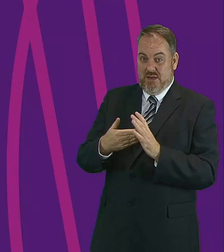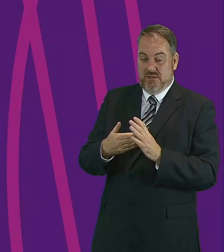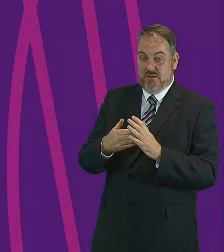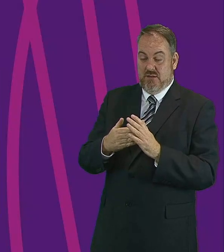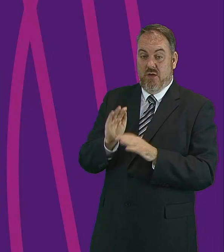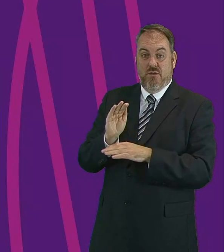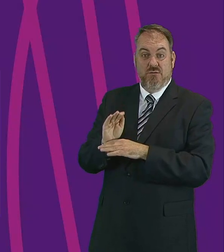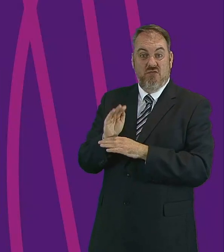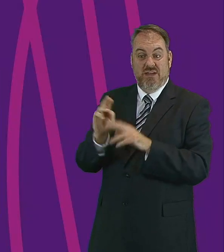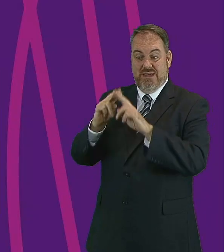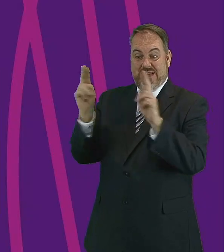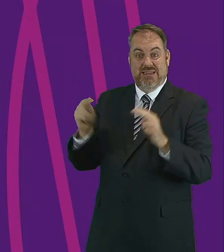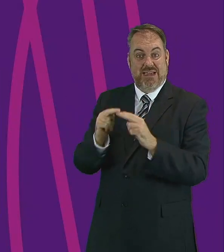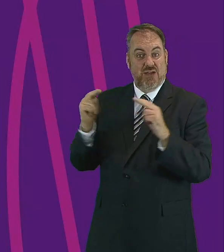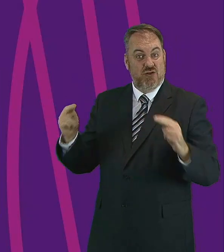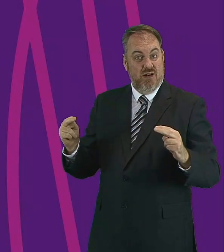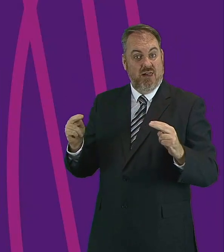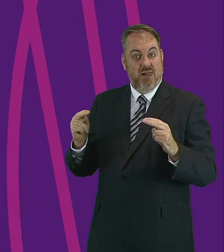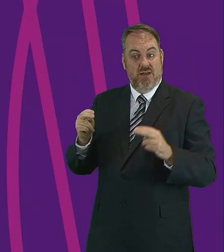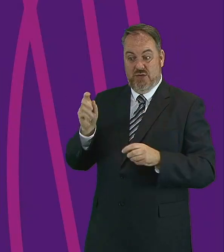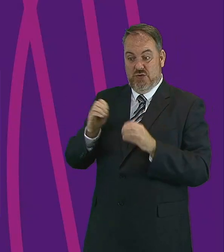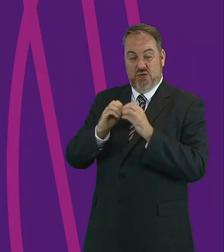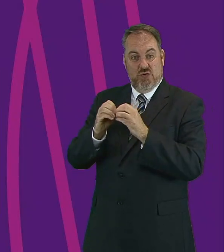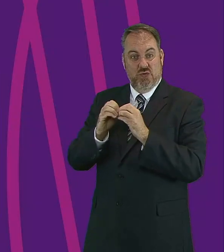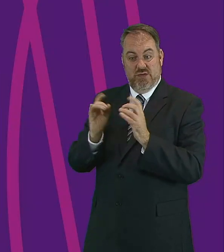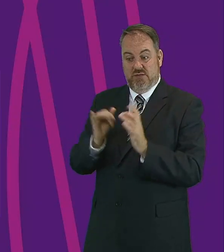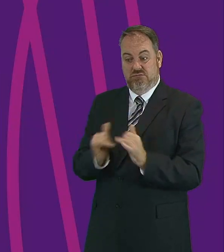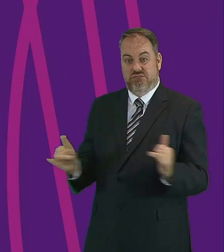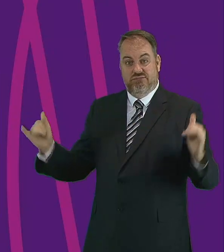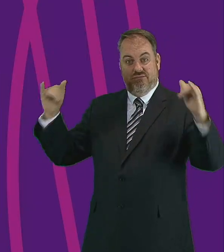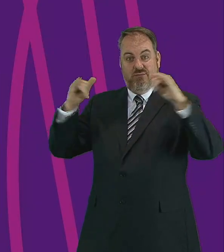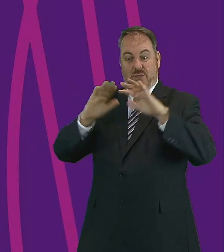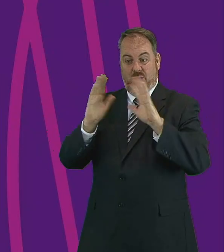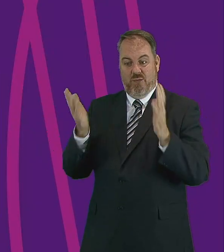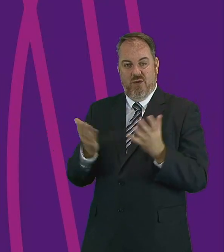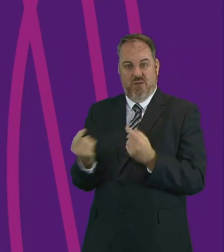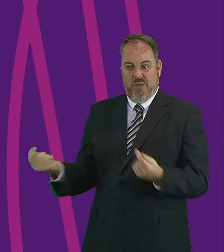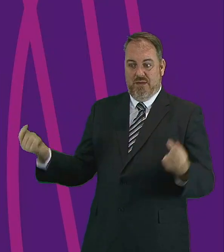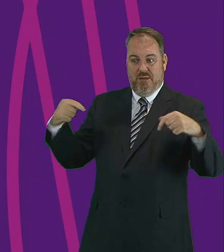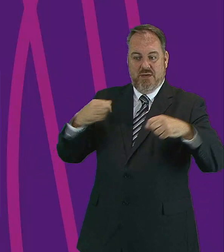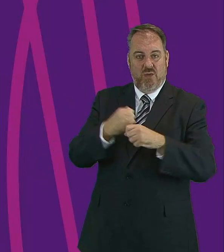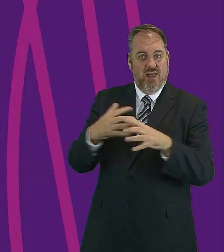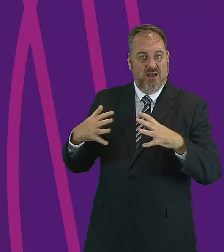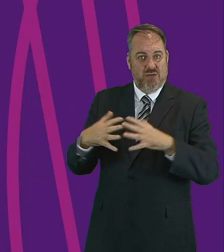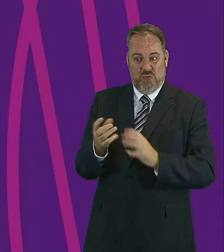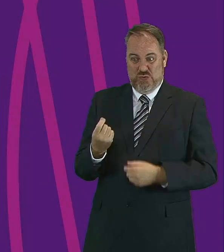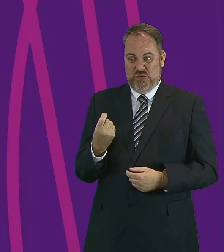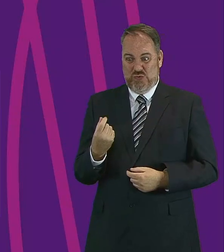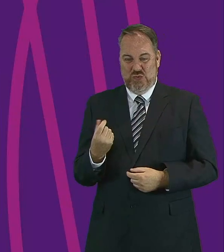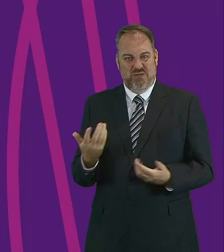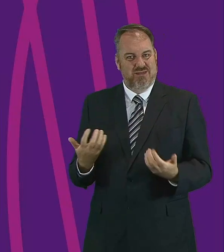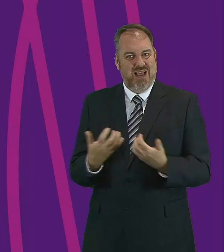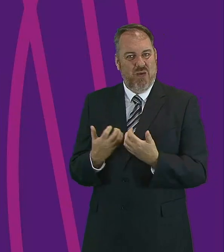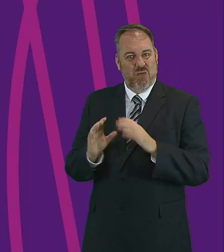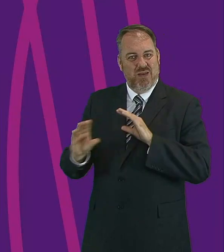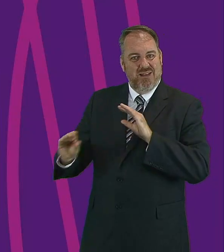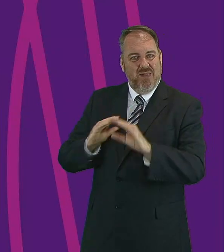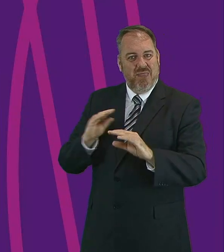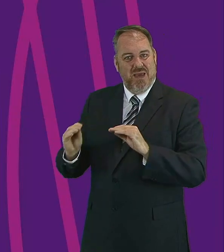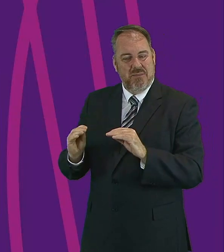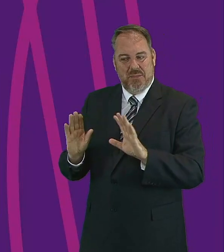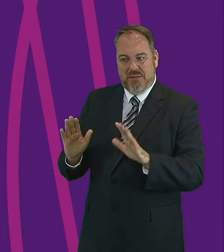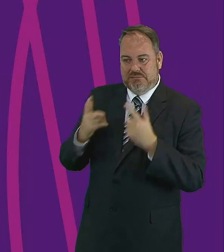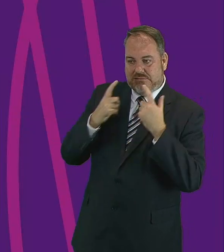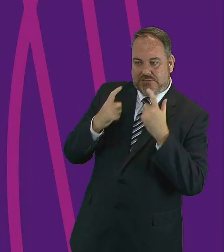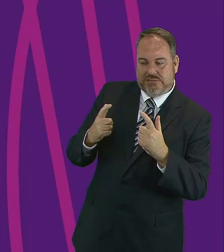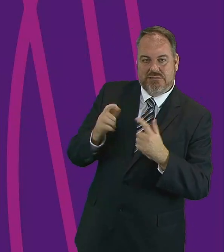international students. How will the Scottish Government support clear communication at local level about these measures? What steps